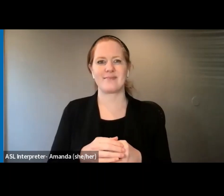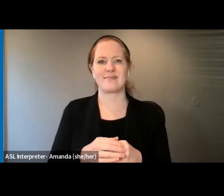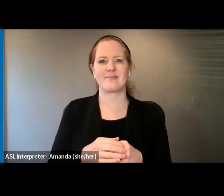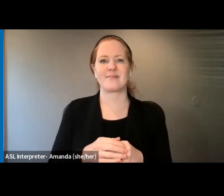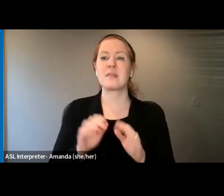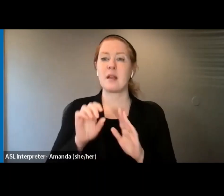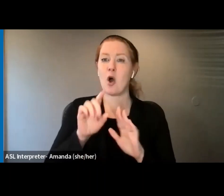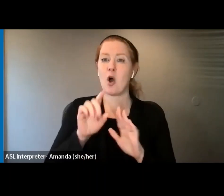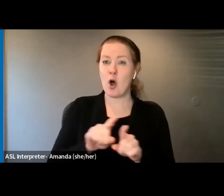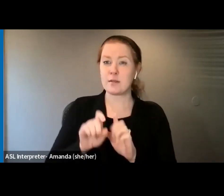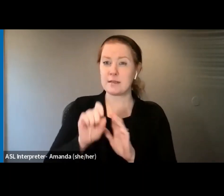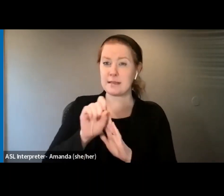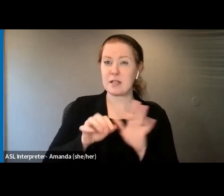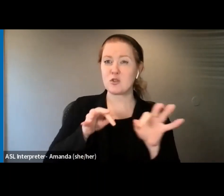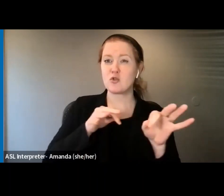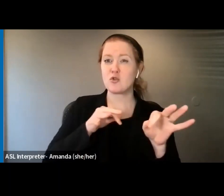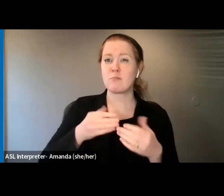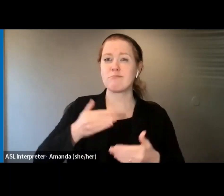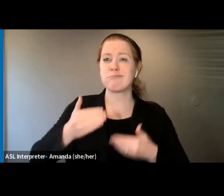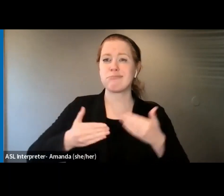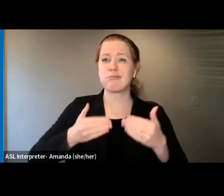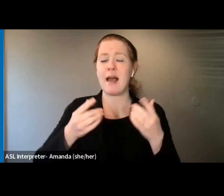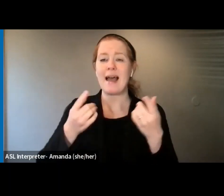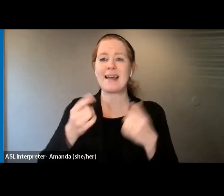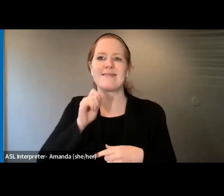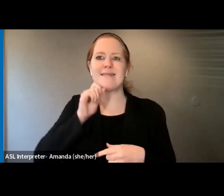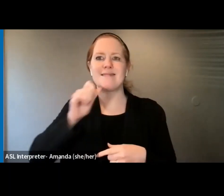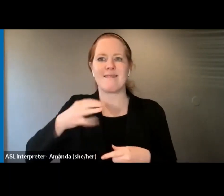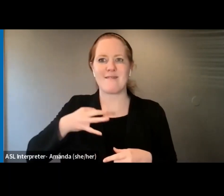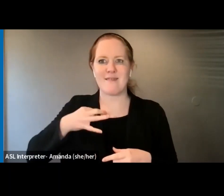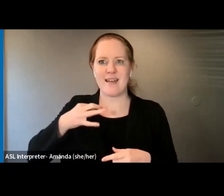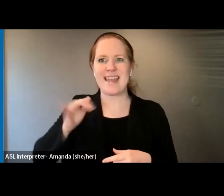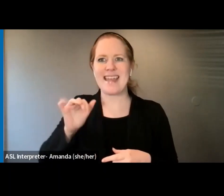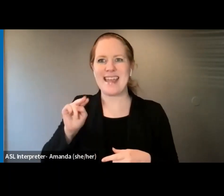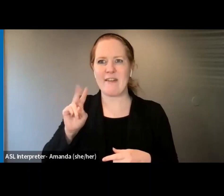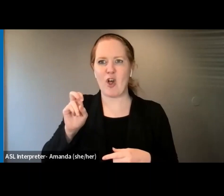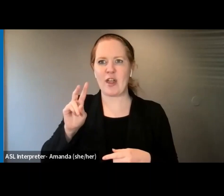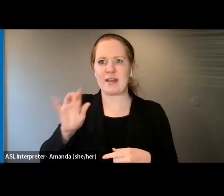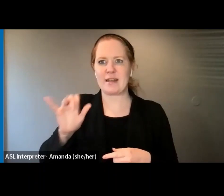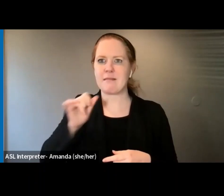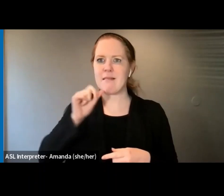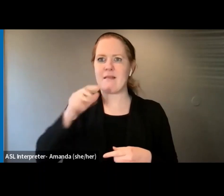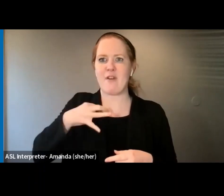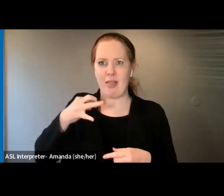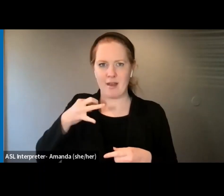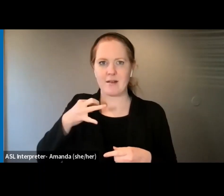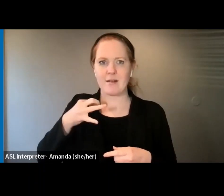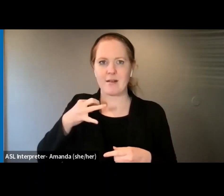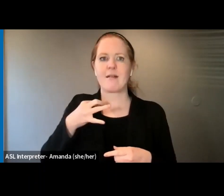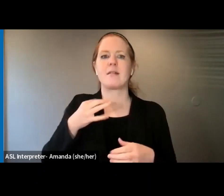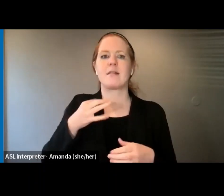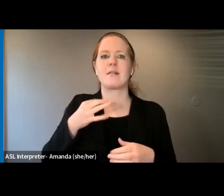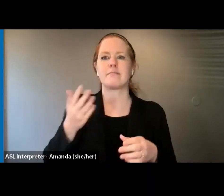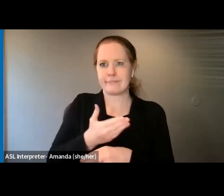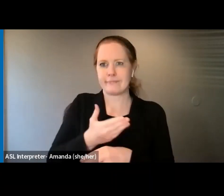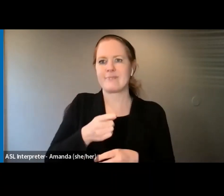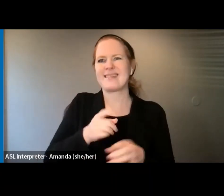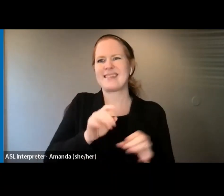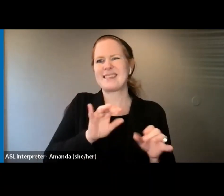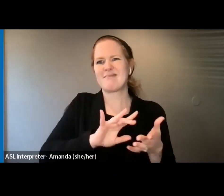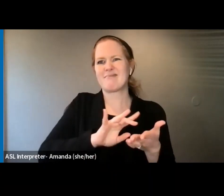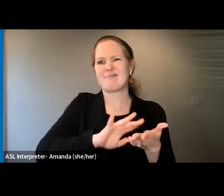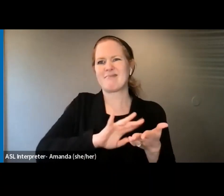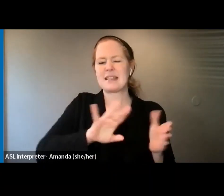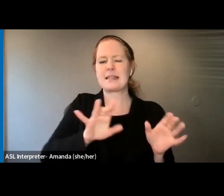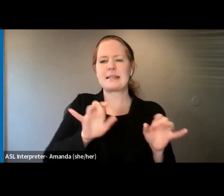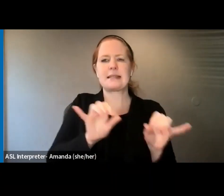also has to describe procedures for involuntary termination of participant direction. which is similar. Of course, the